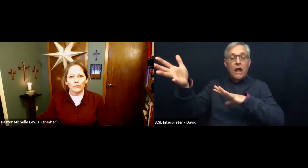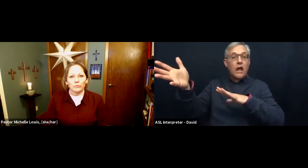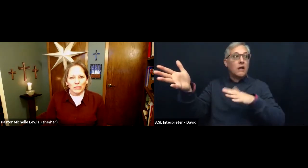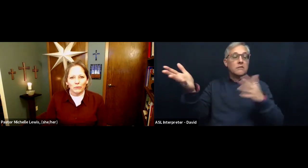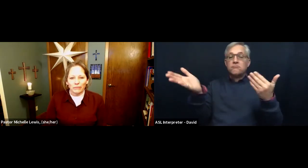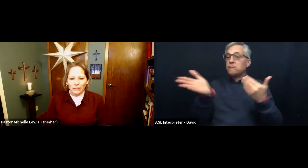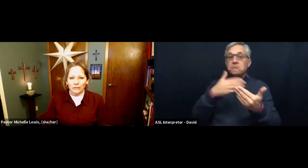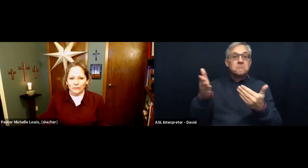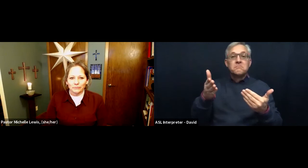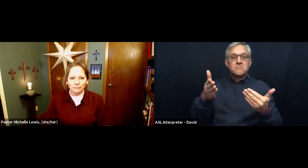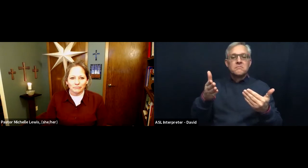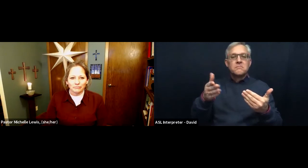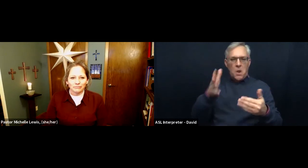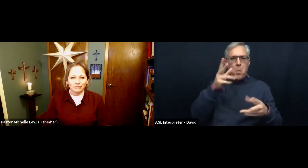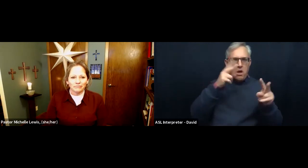God will be revealed.